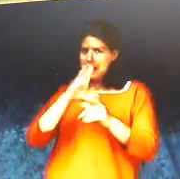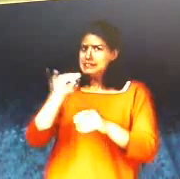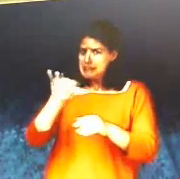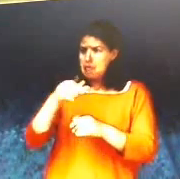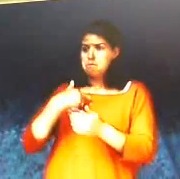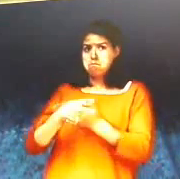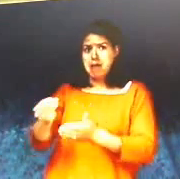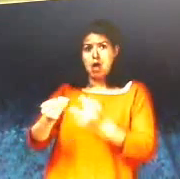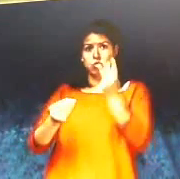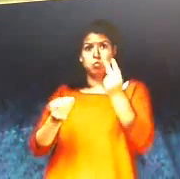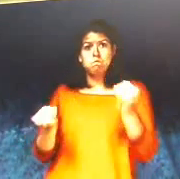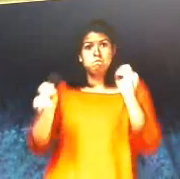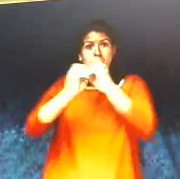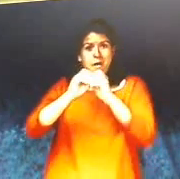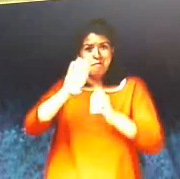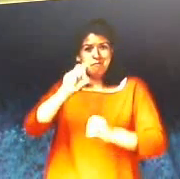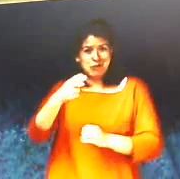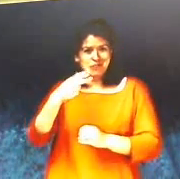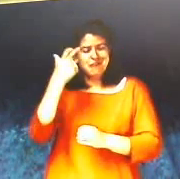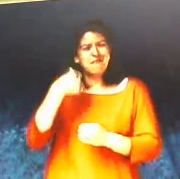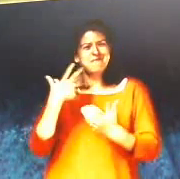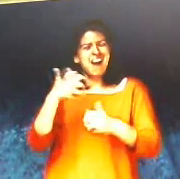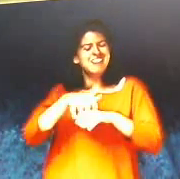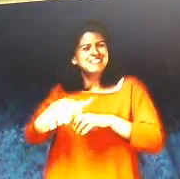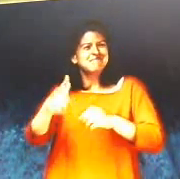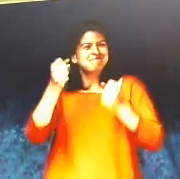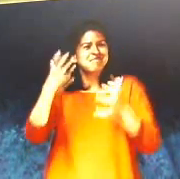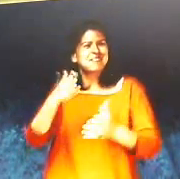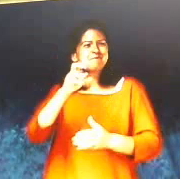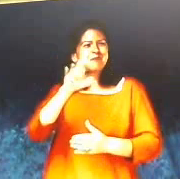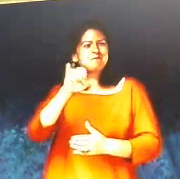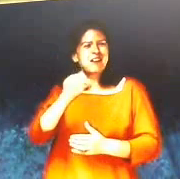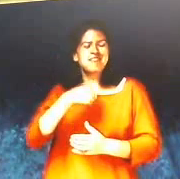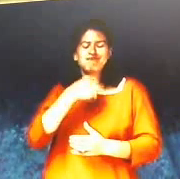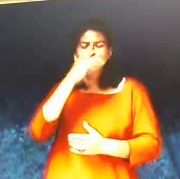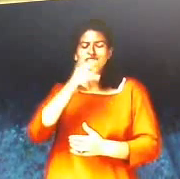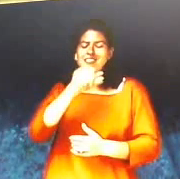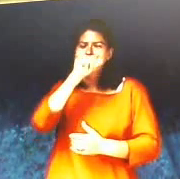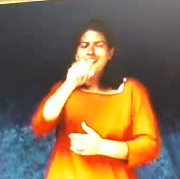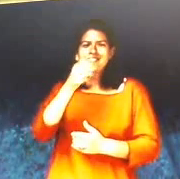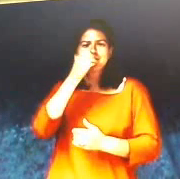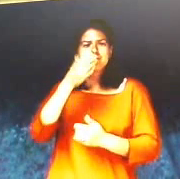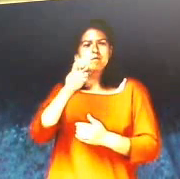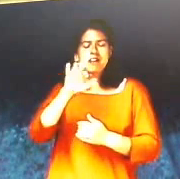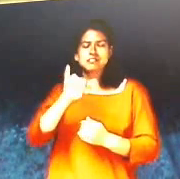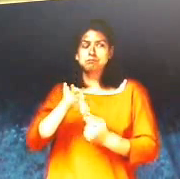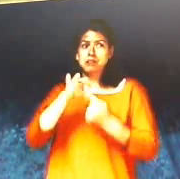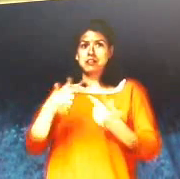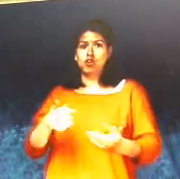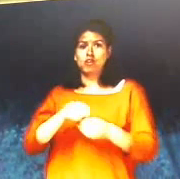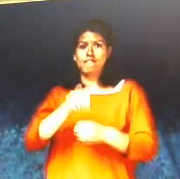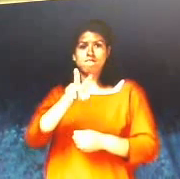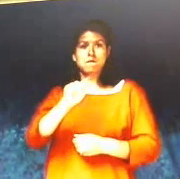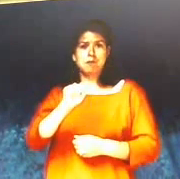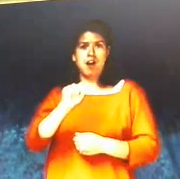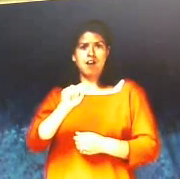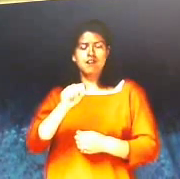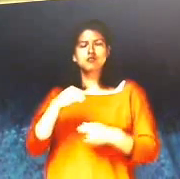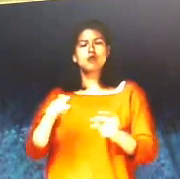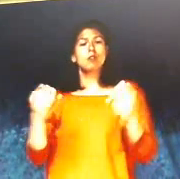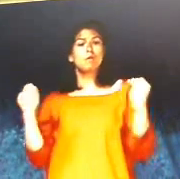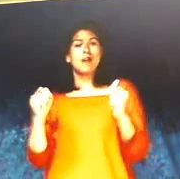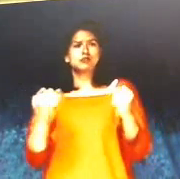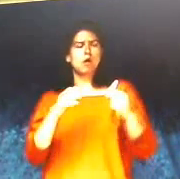and then it would be fine. So I bought two more bushes for my garden, and they're absolutely beautiful.